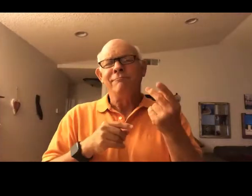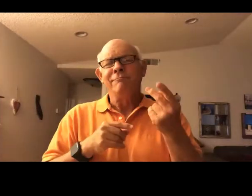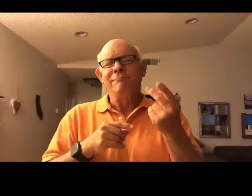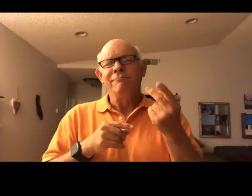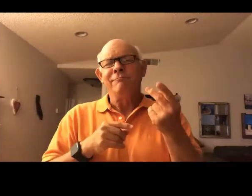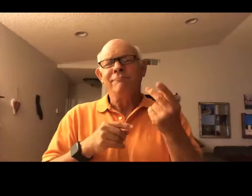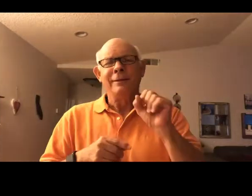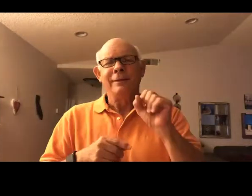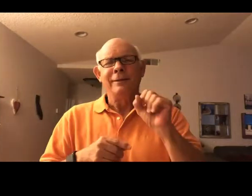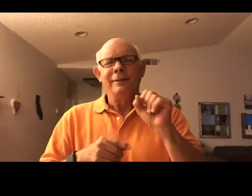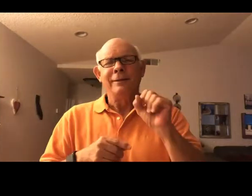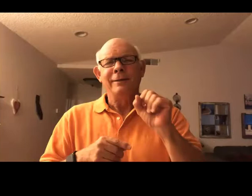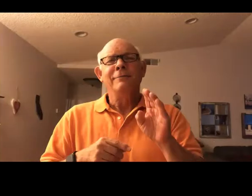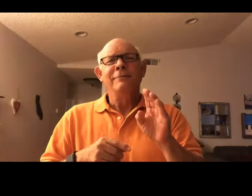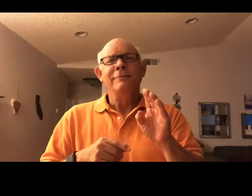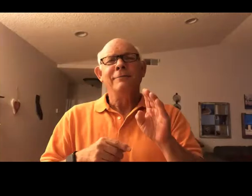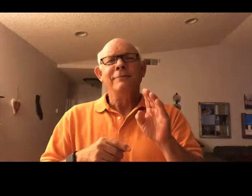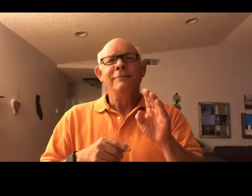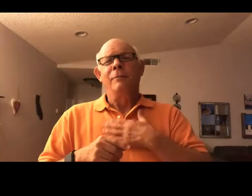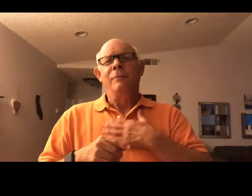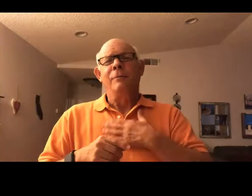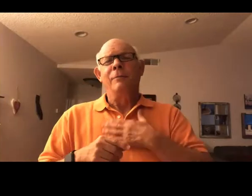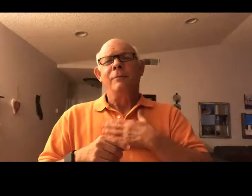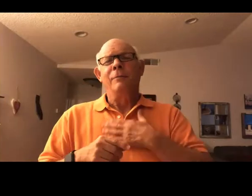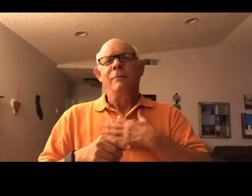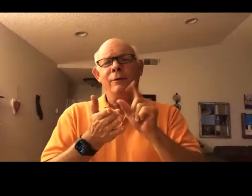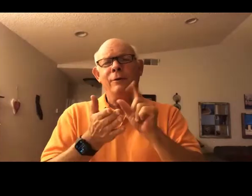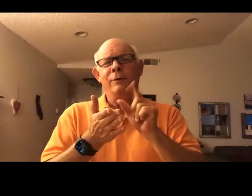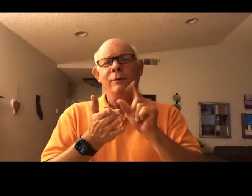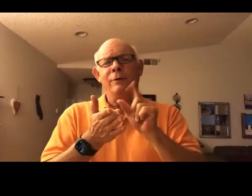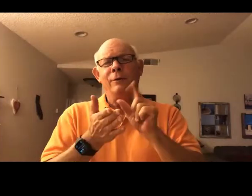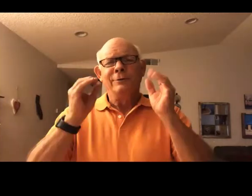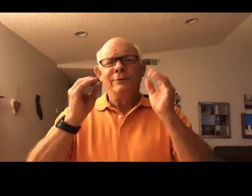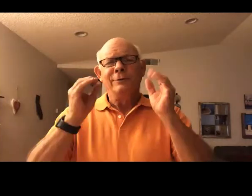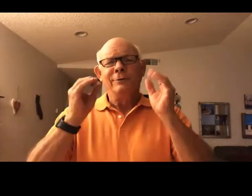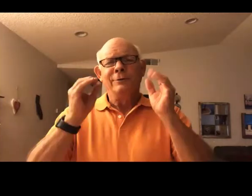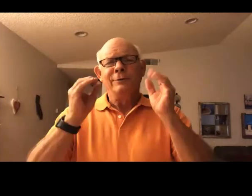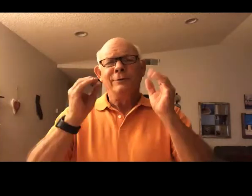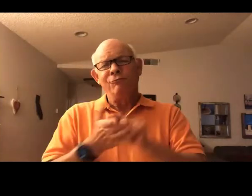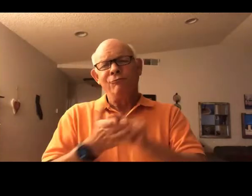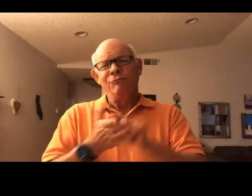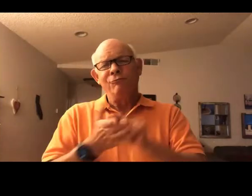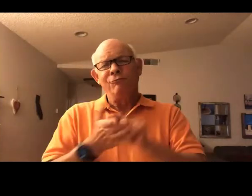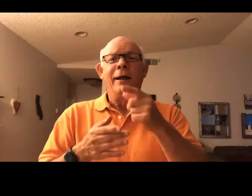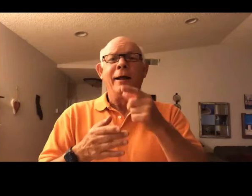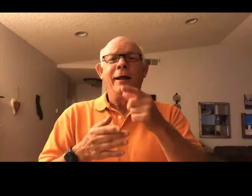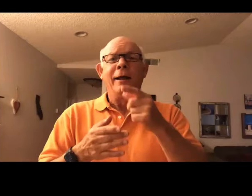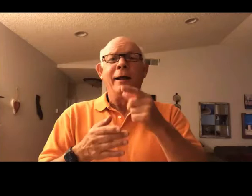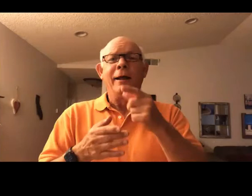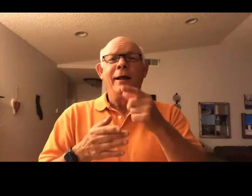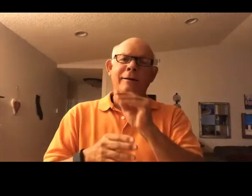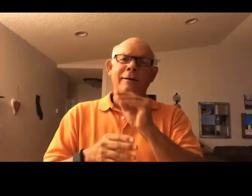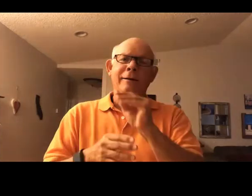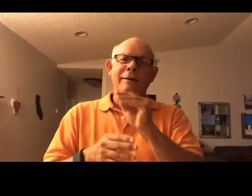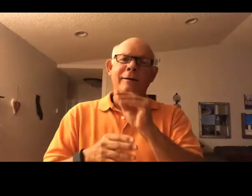And we were at School for Deaf in Berkeley. He was my printing teacher in